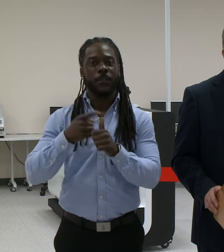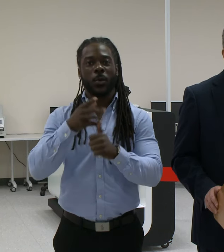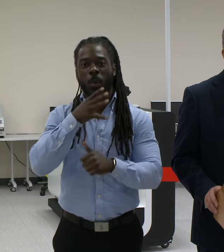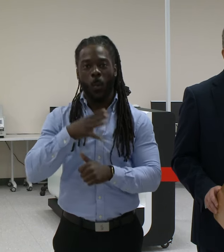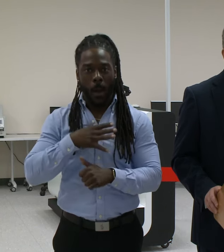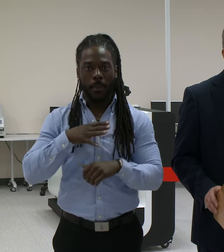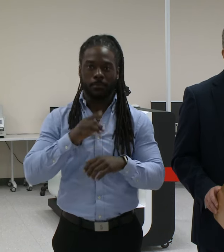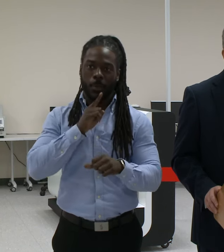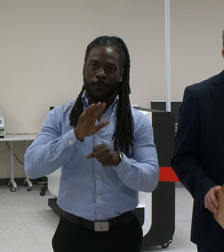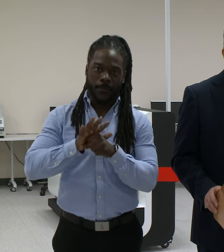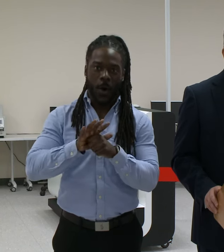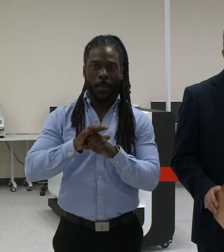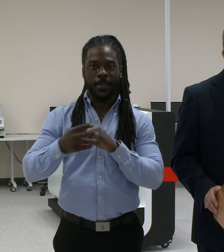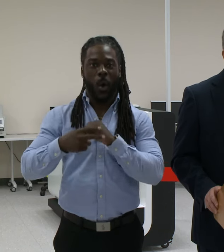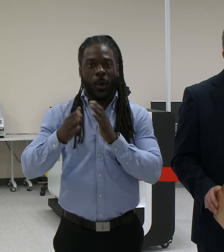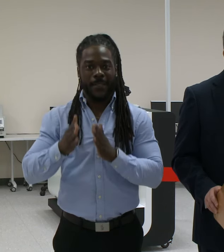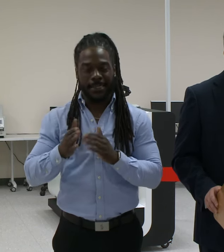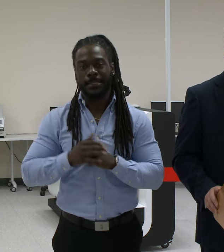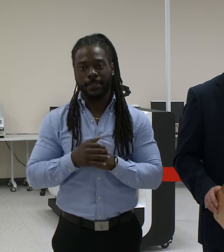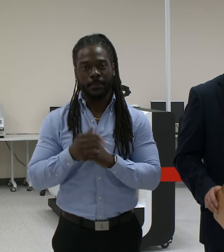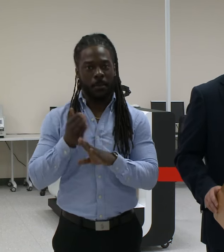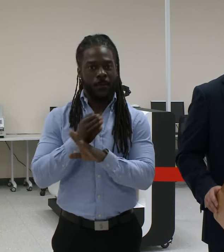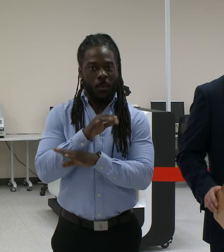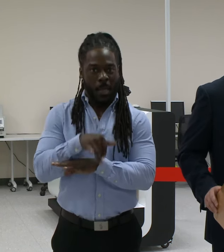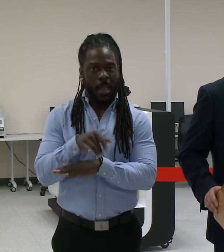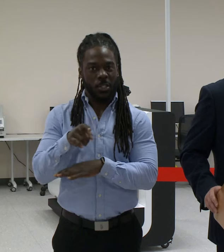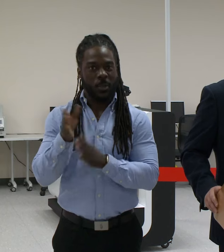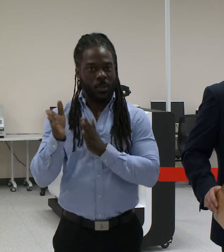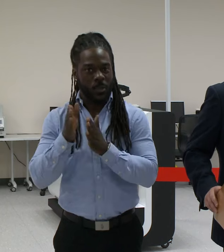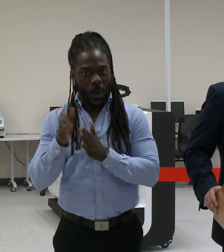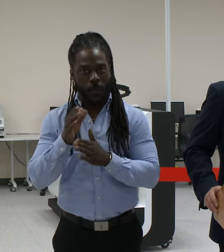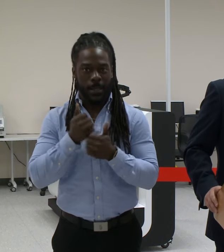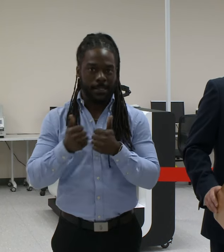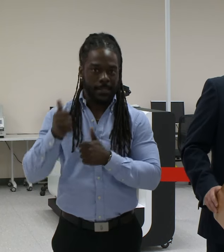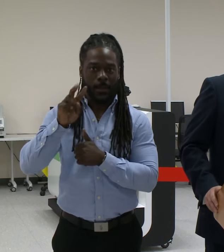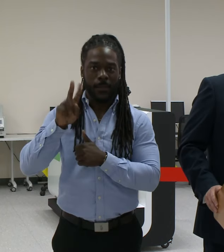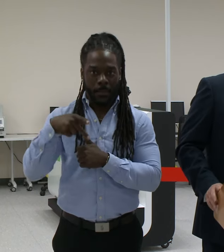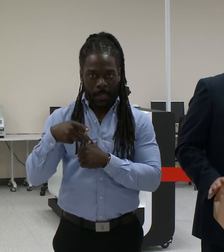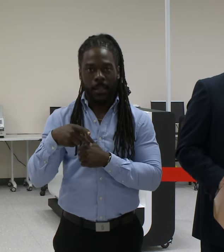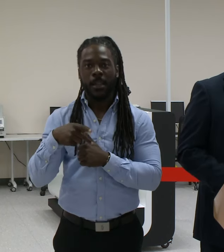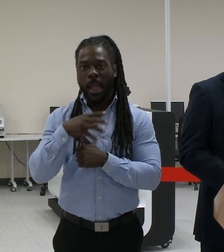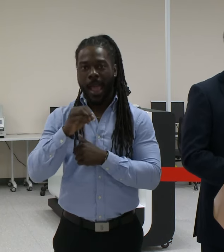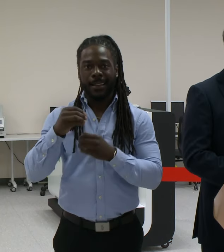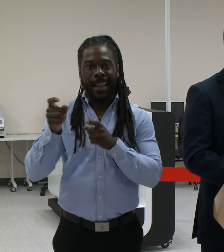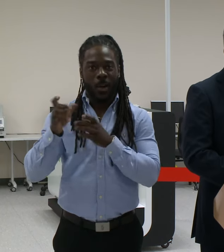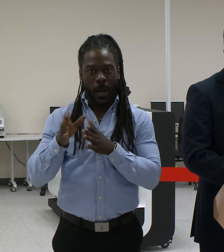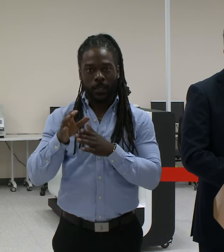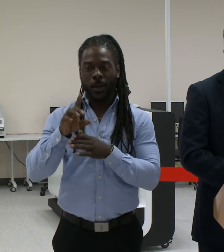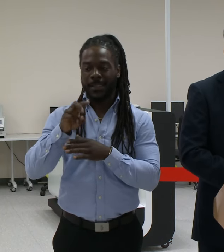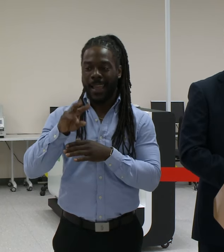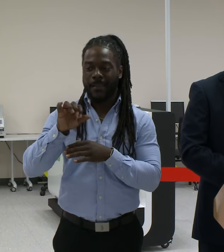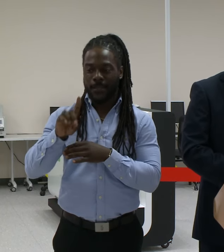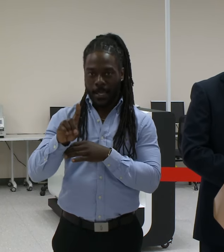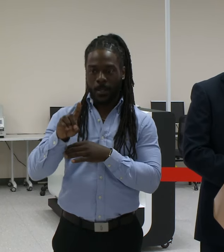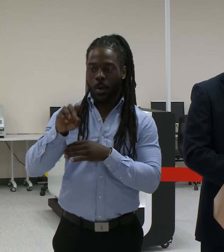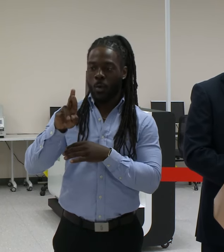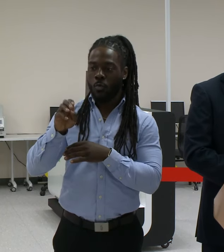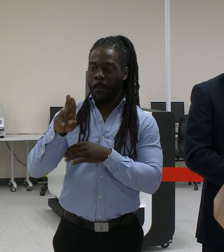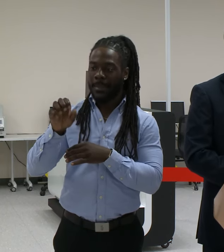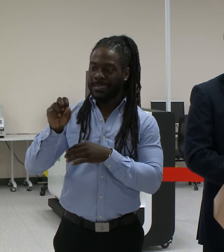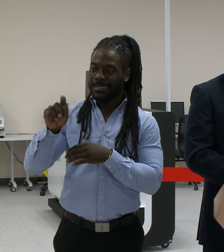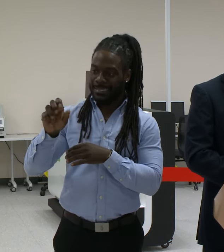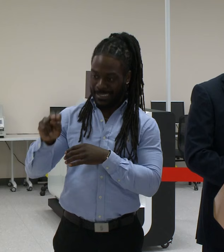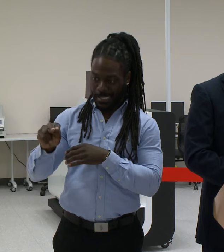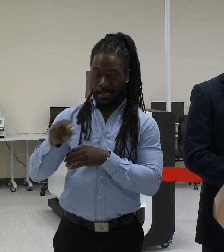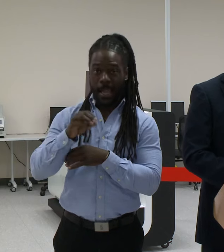as the Archivist. Prior to that, Dr. Shogan served as Senior Vice President and director of the David M. Rubenstein Center at the White